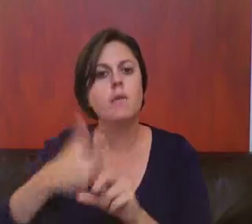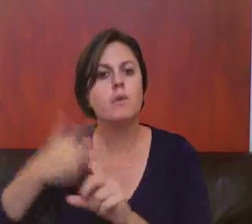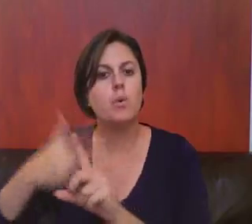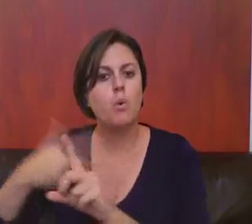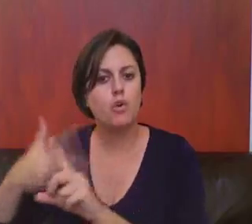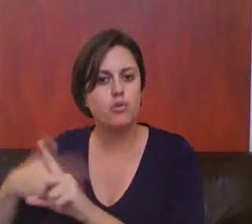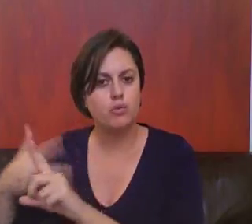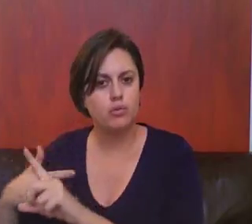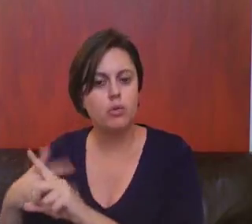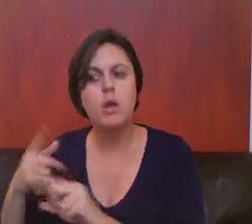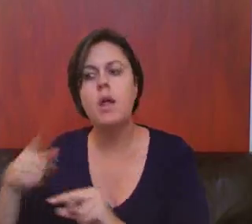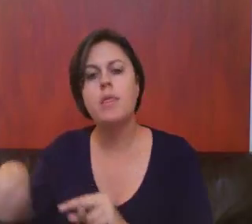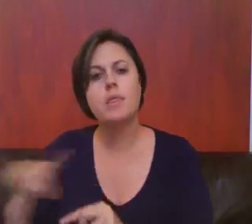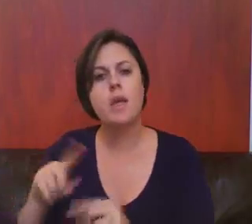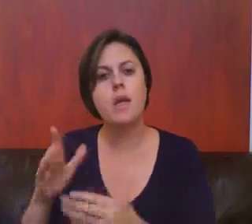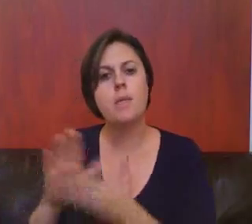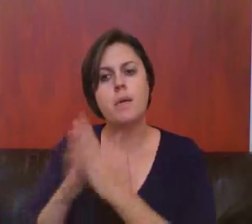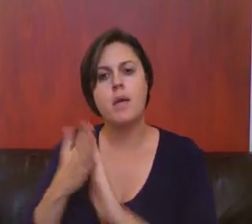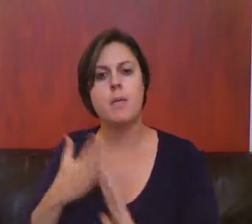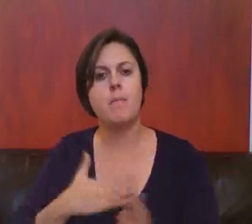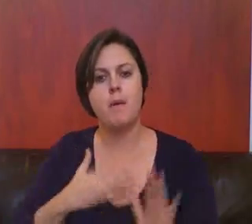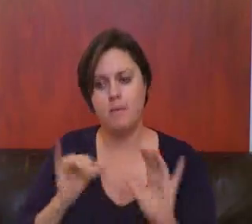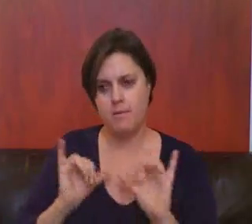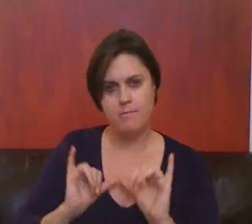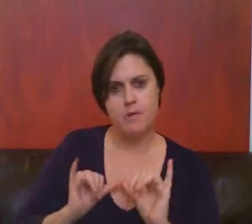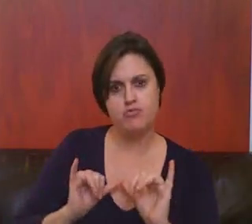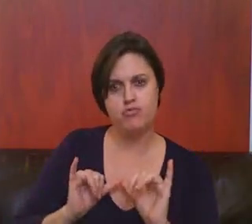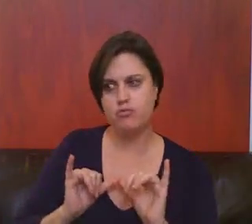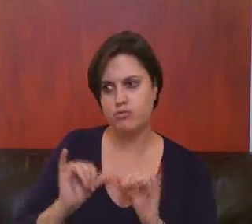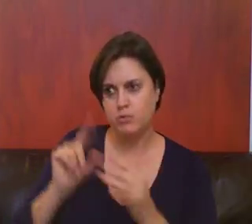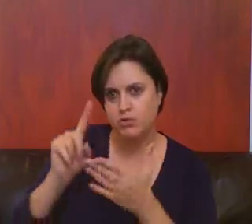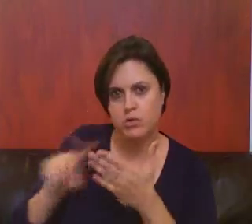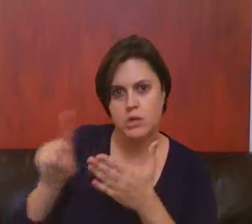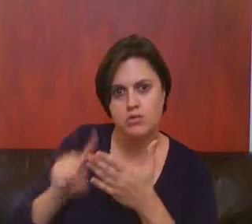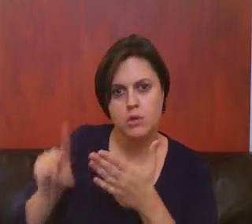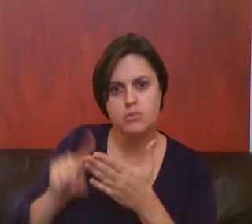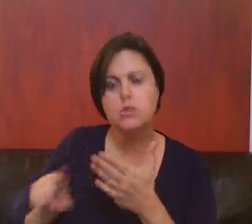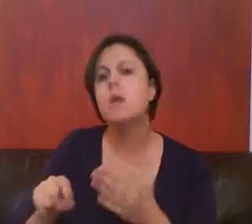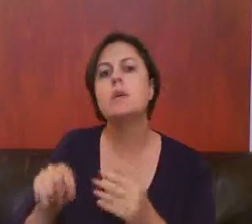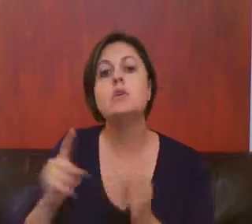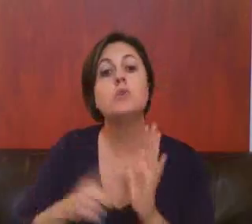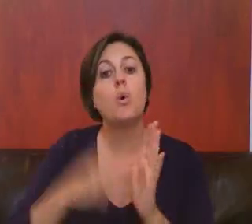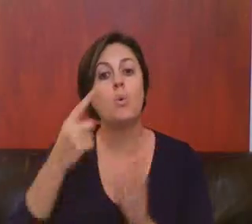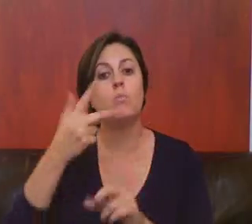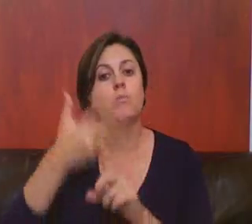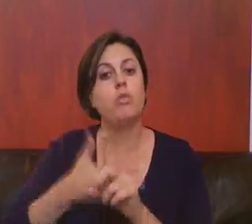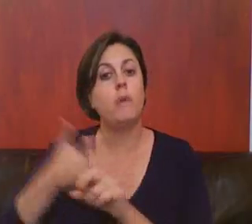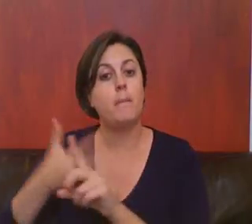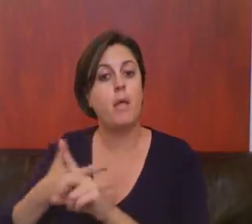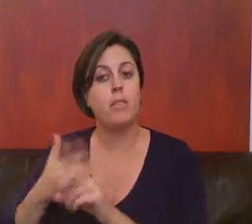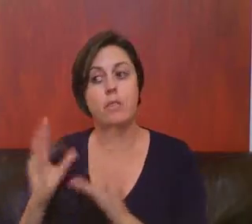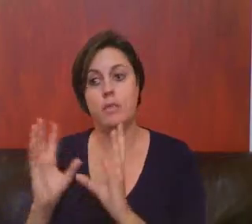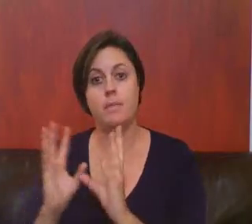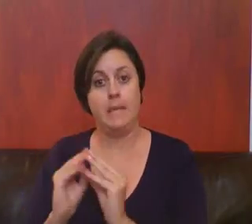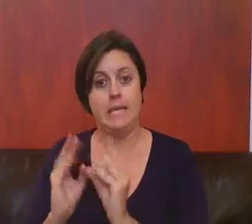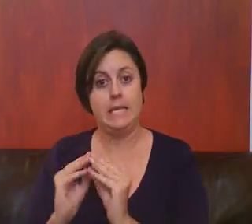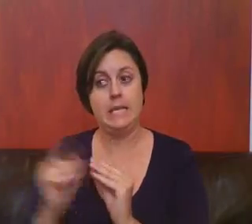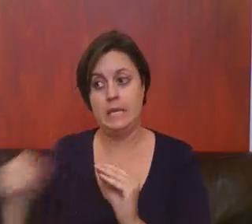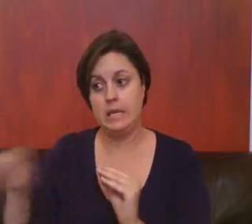my yardstick. And that once a quarter was my check-in point. So it's okay for that answer